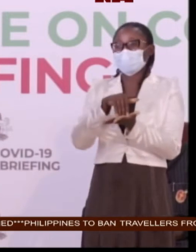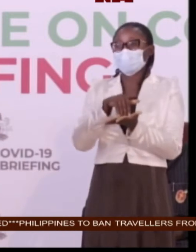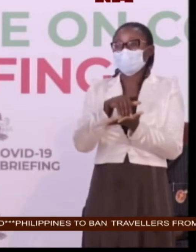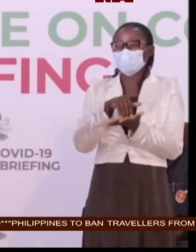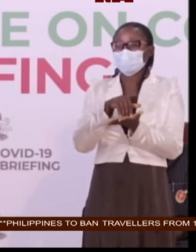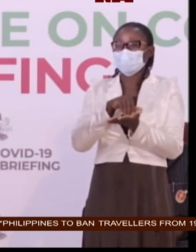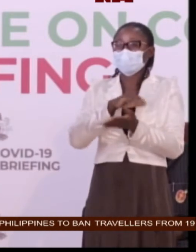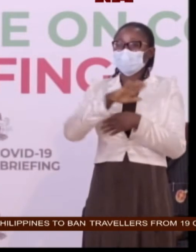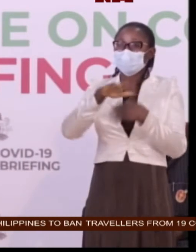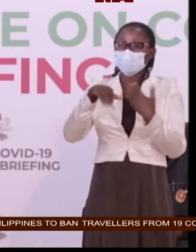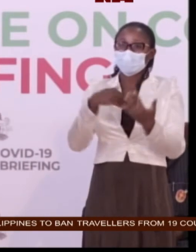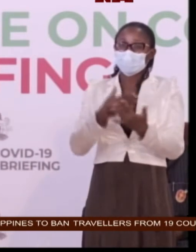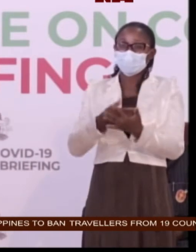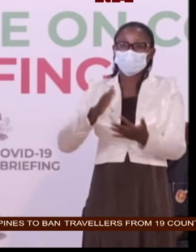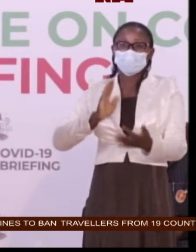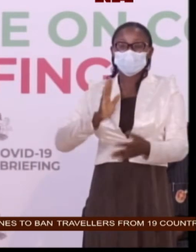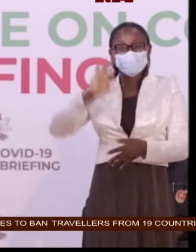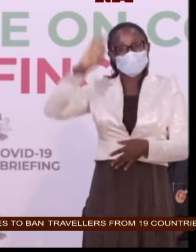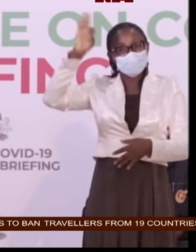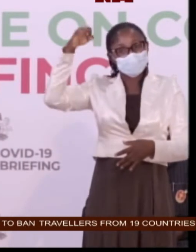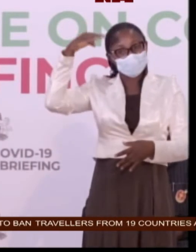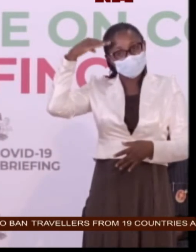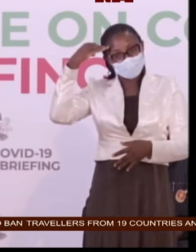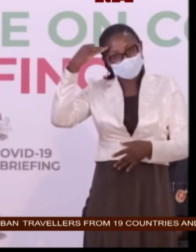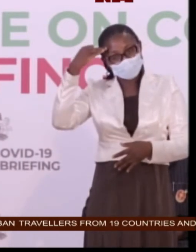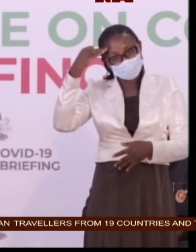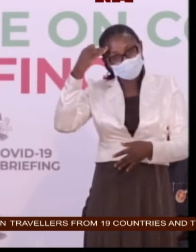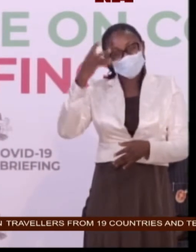And all our federal tertiary hospitals